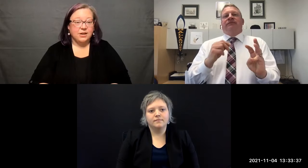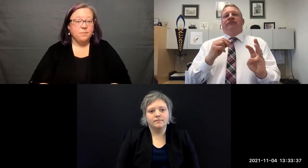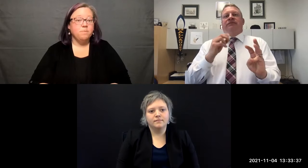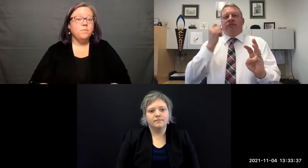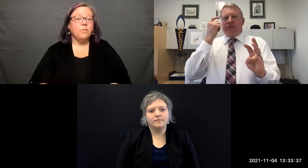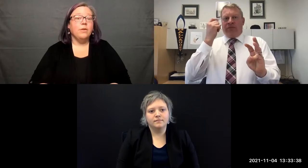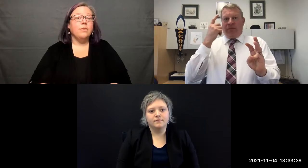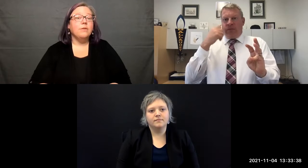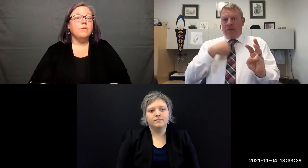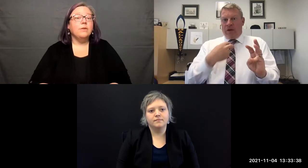time.